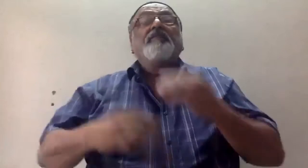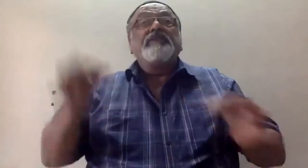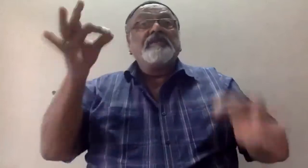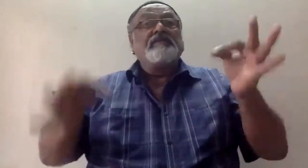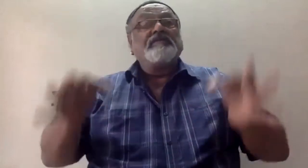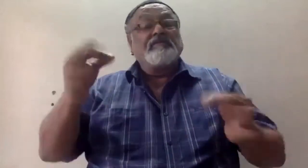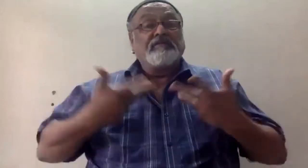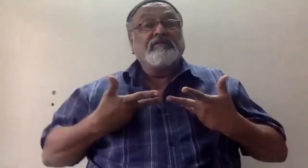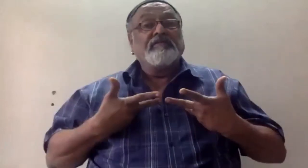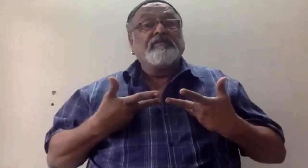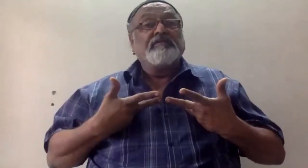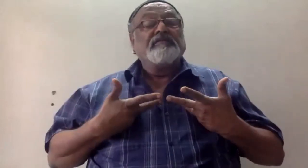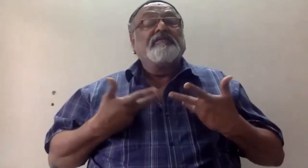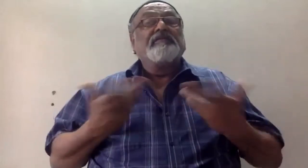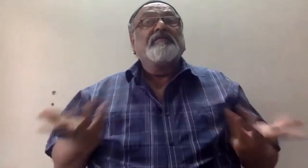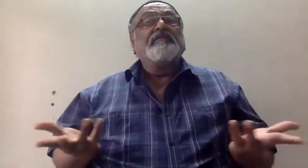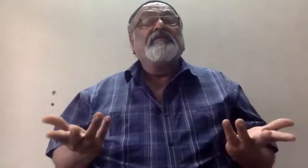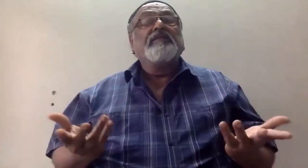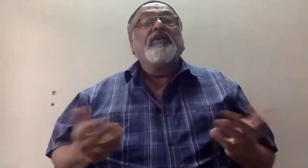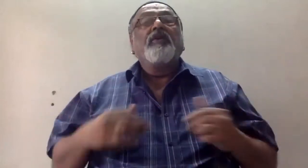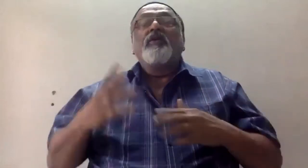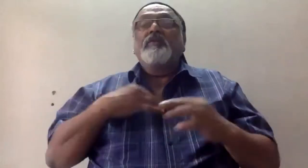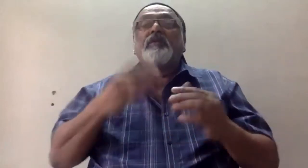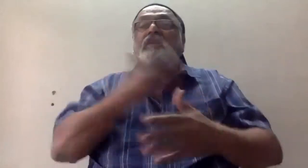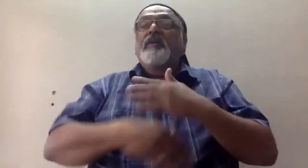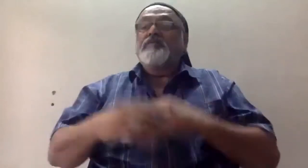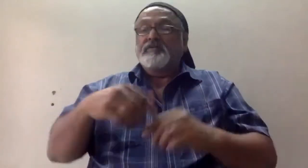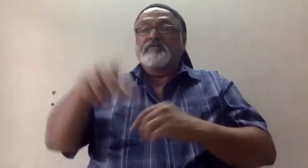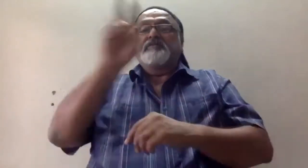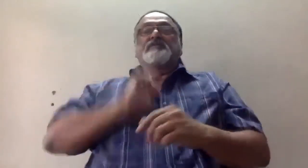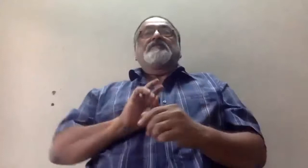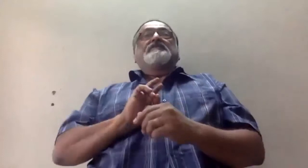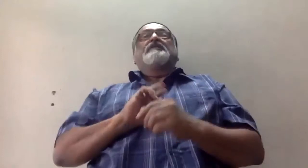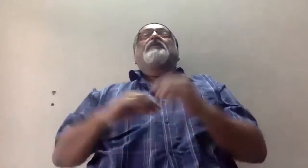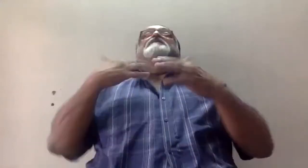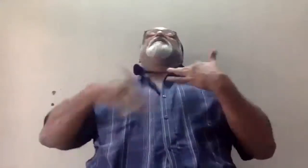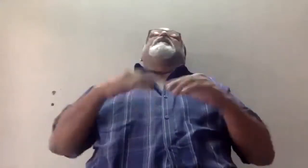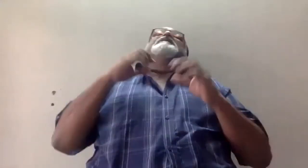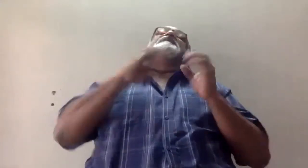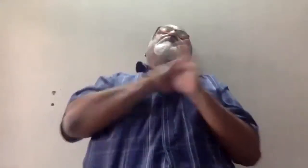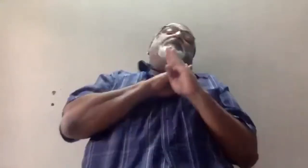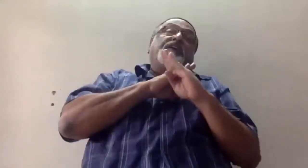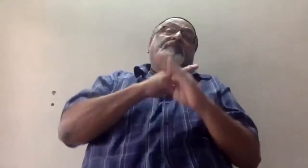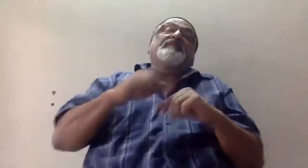we see persons with disabilities only on this side where they're claiming as victims or defending themselves? They can also